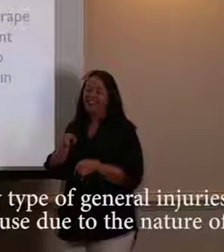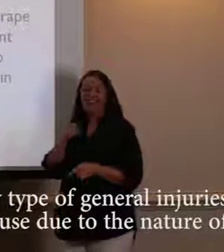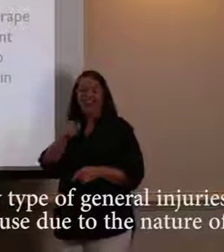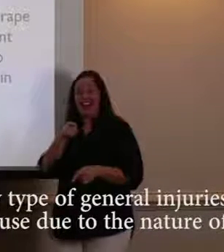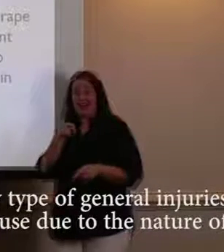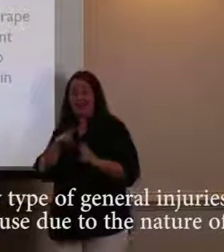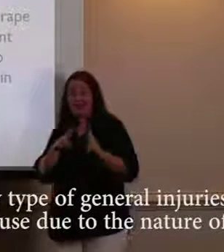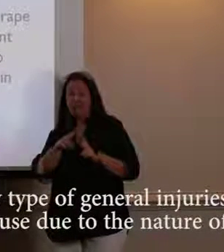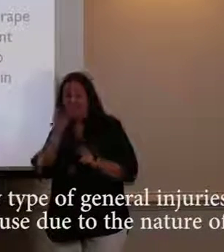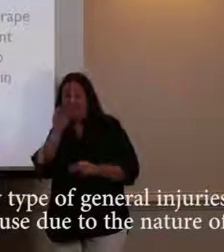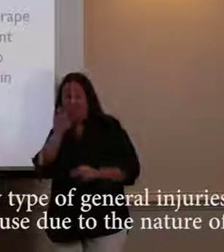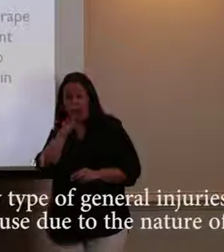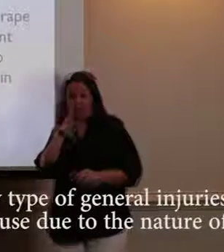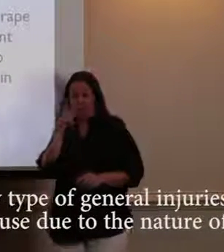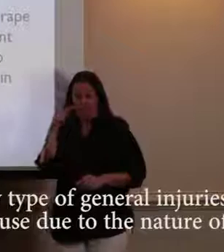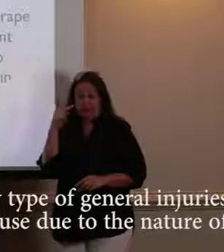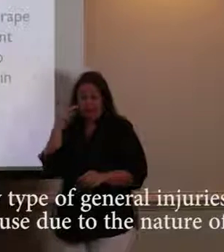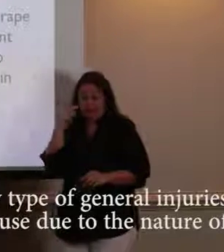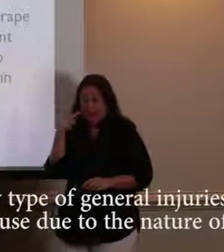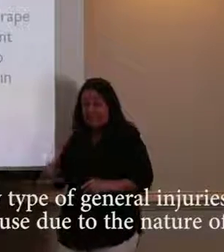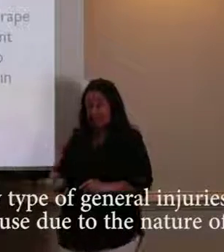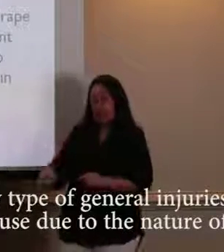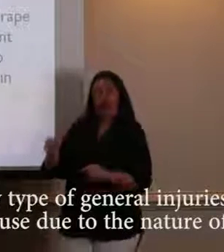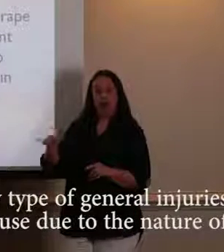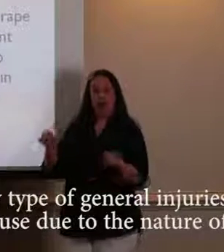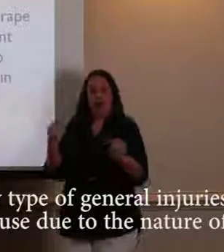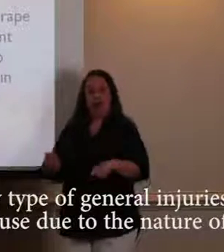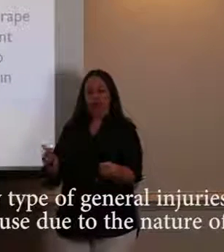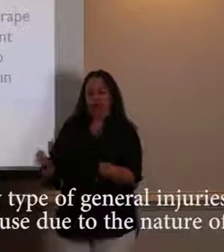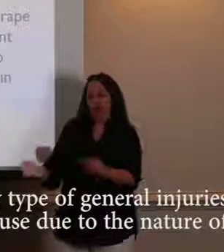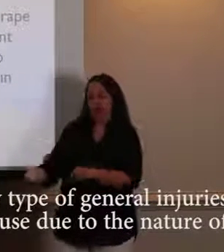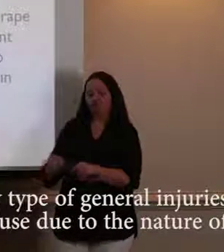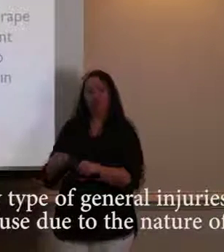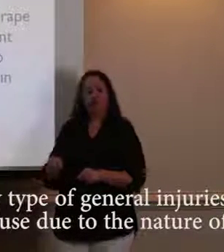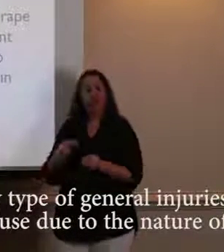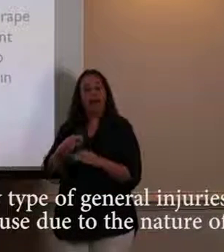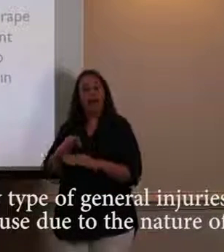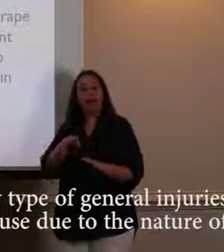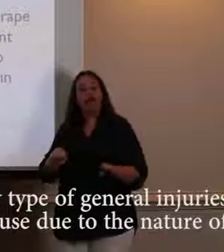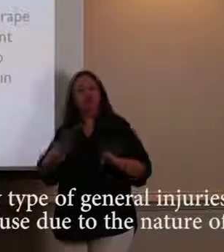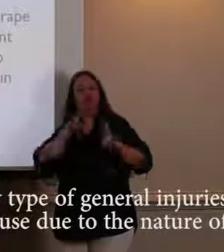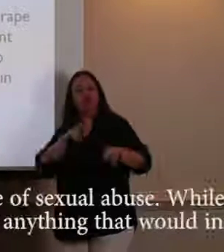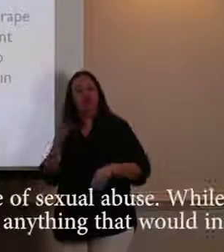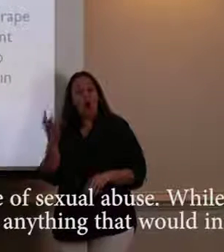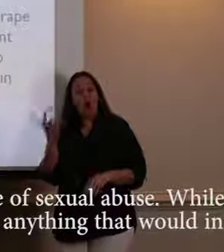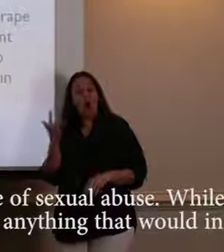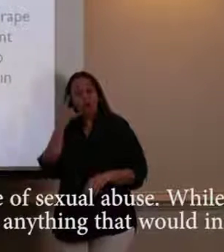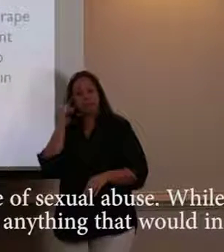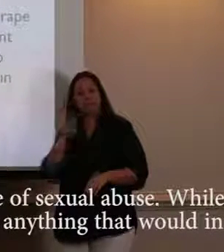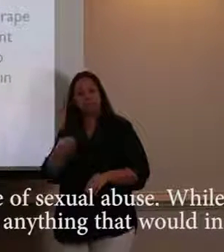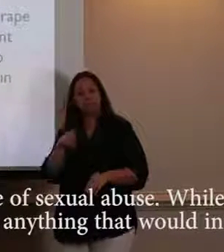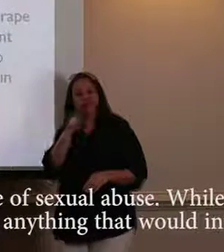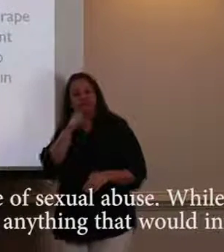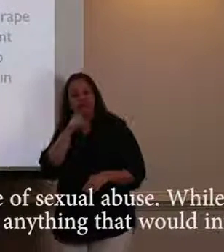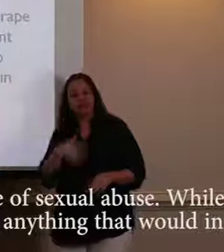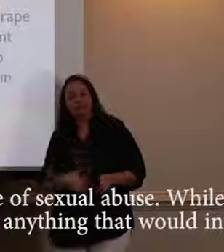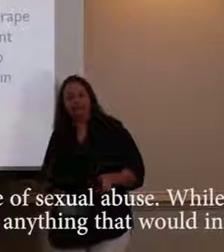genital injuries after a child reports sexual abuse due to the nature of the genital area, due to the nature of